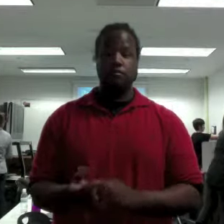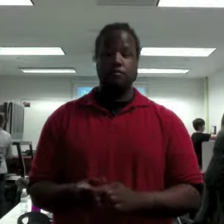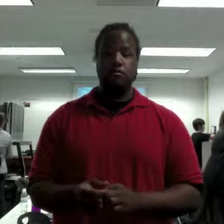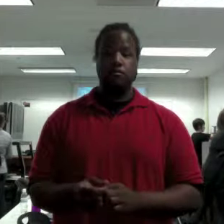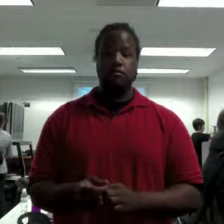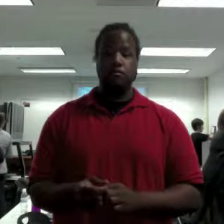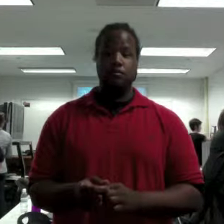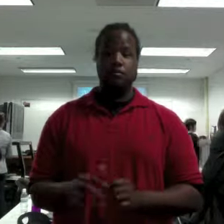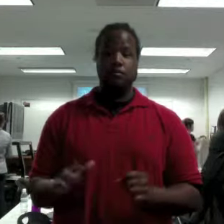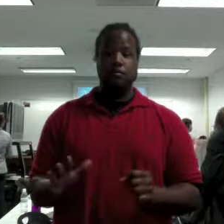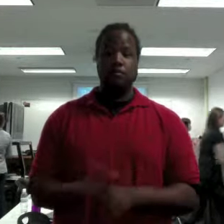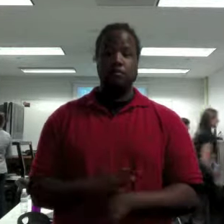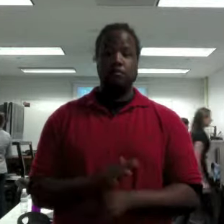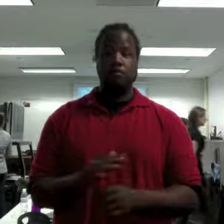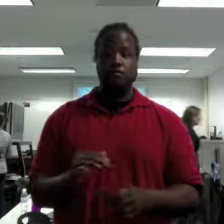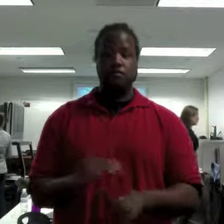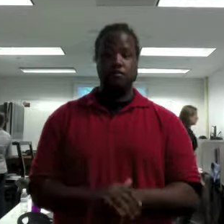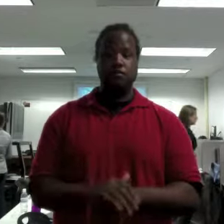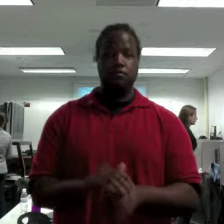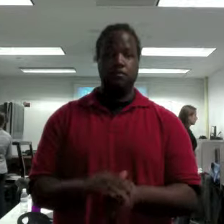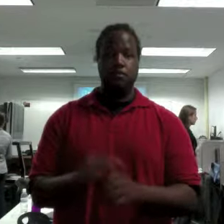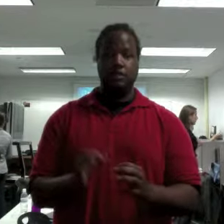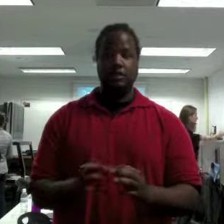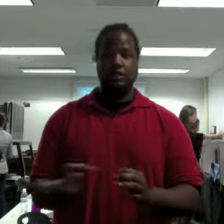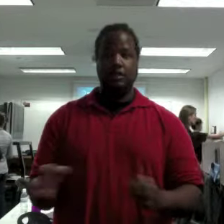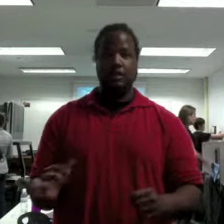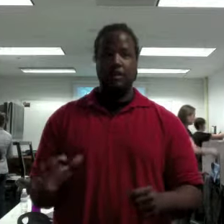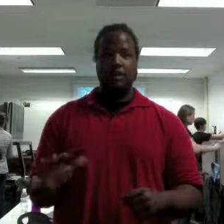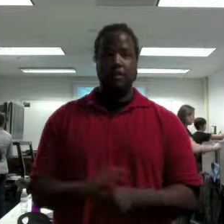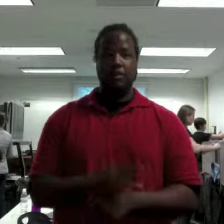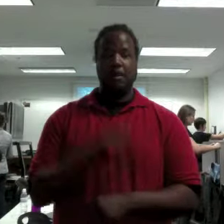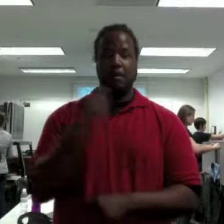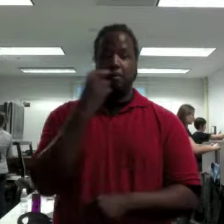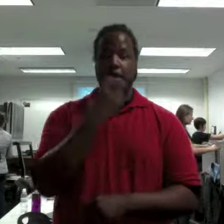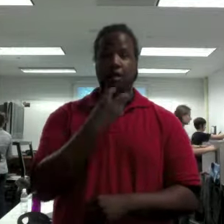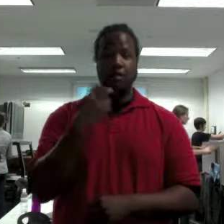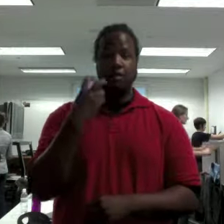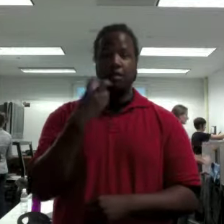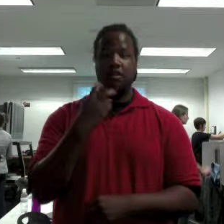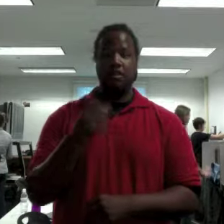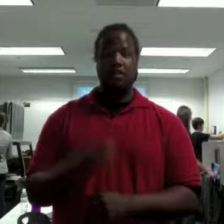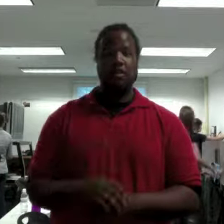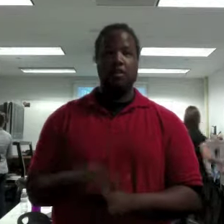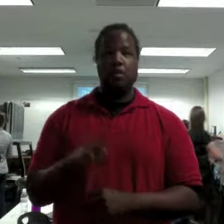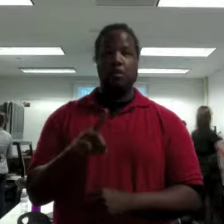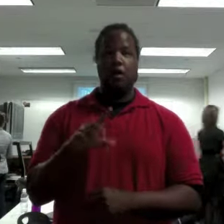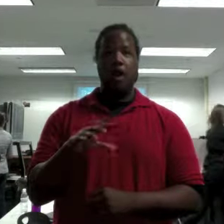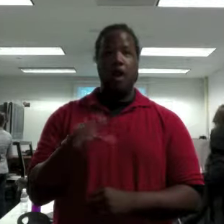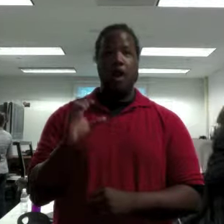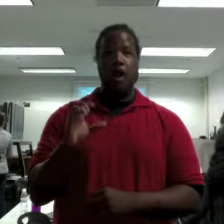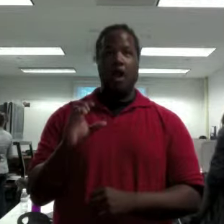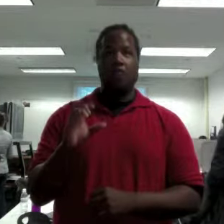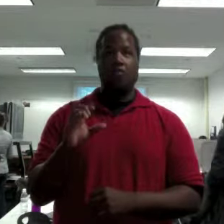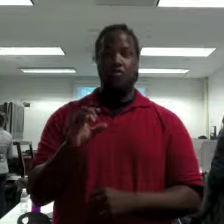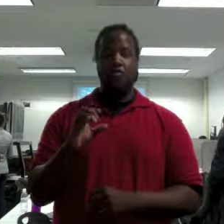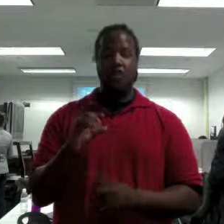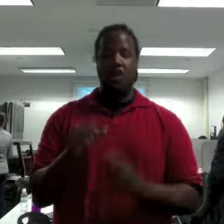complete English sentences, complete mouthing. There are 100 underlined